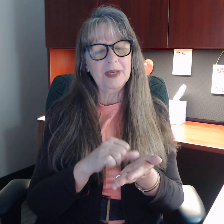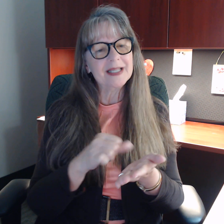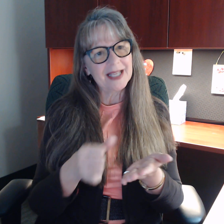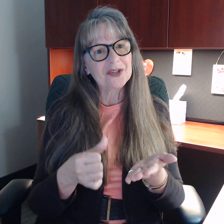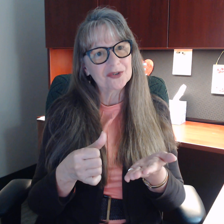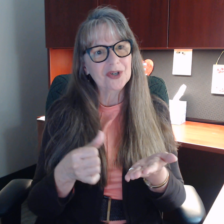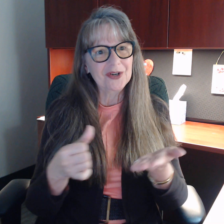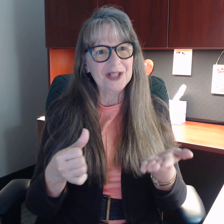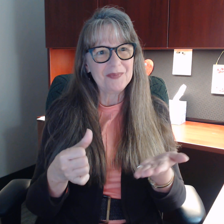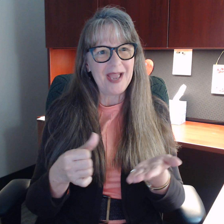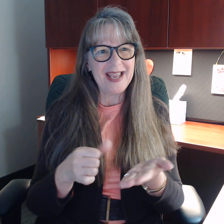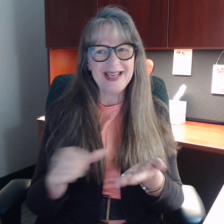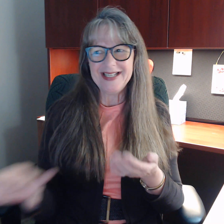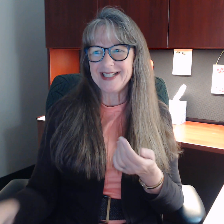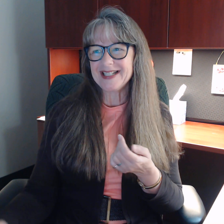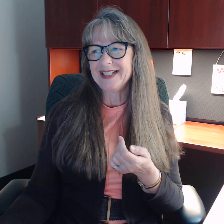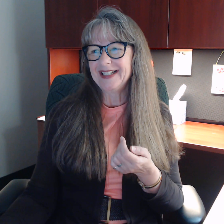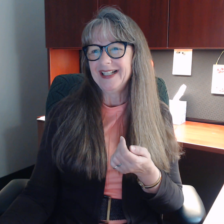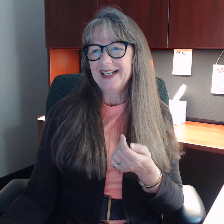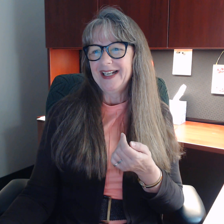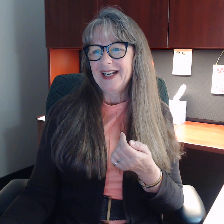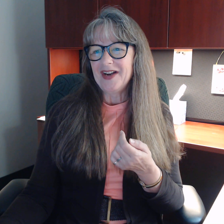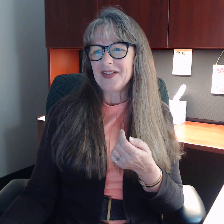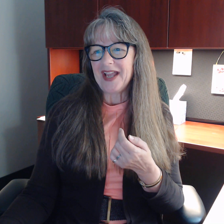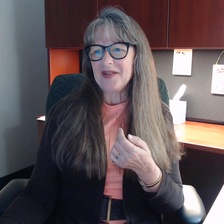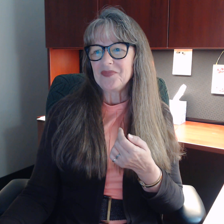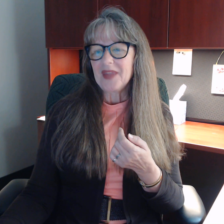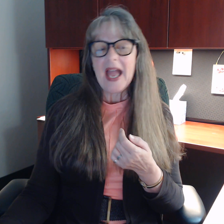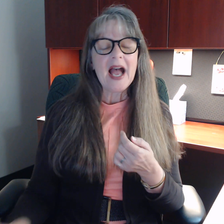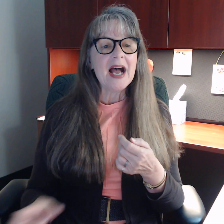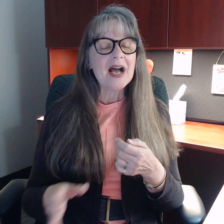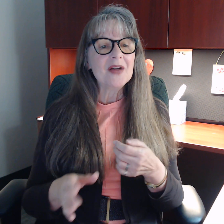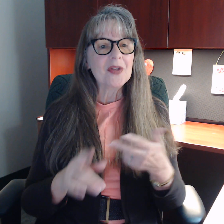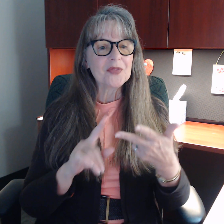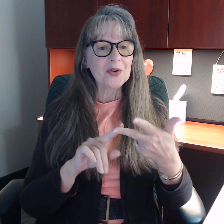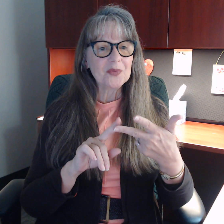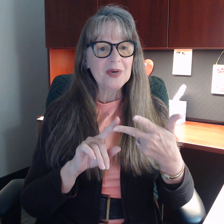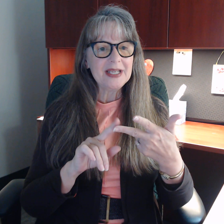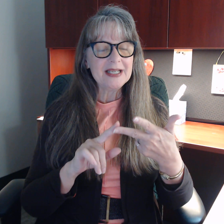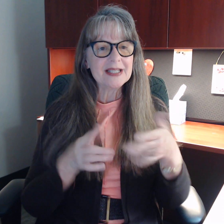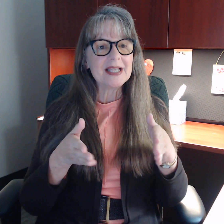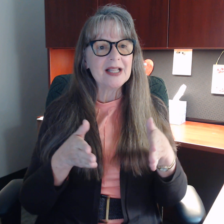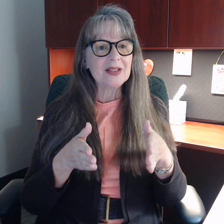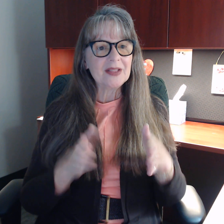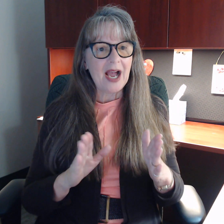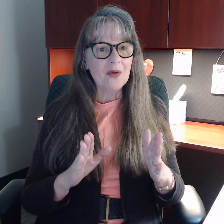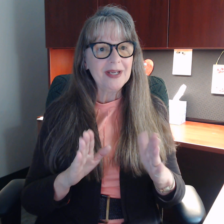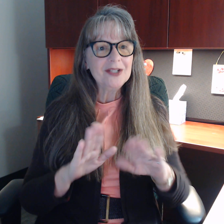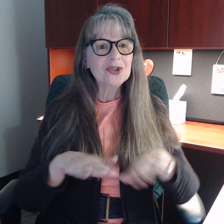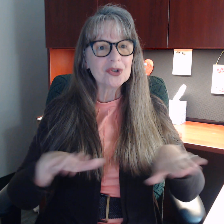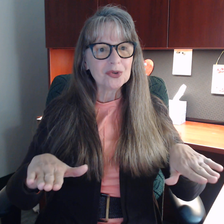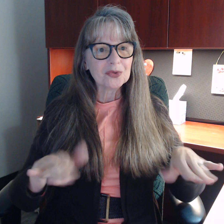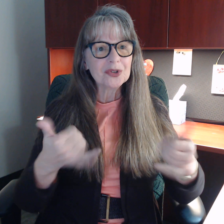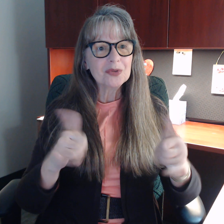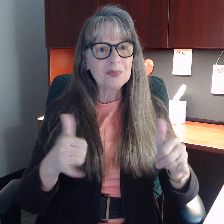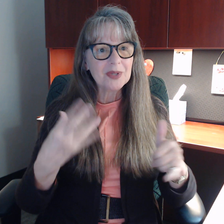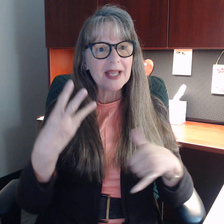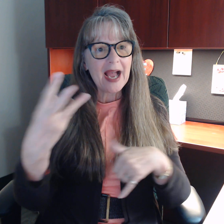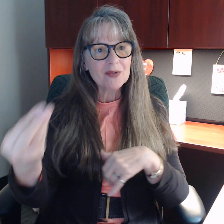like you're turning the page. Okay. The third one is allowing children to play